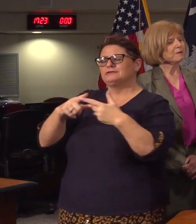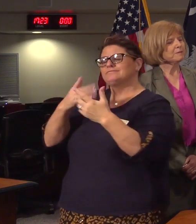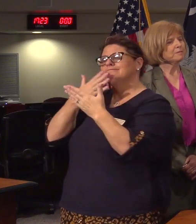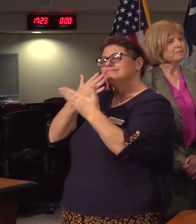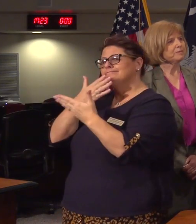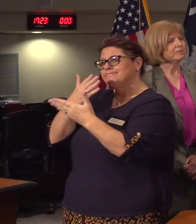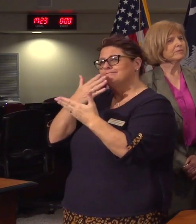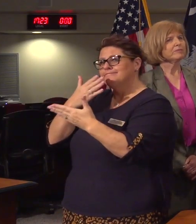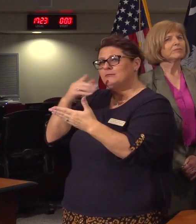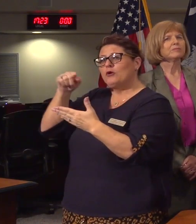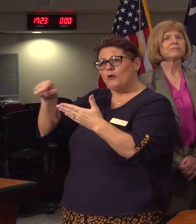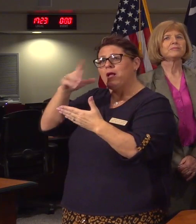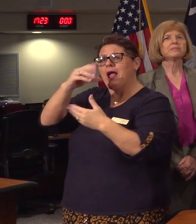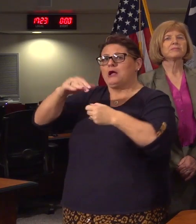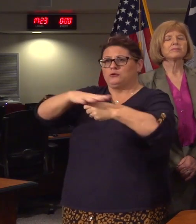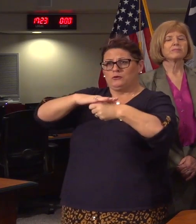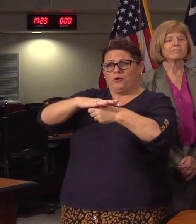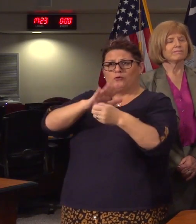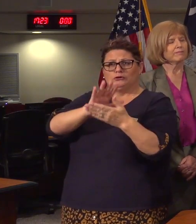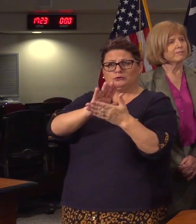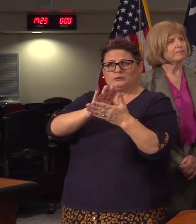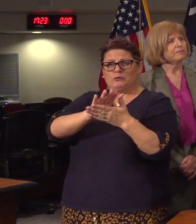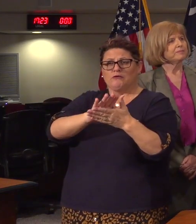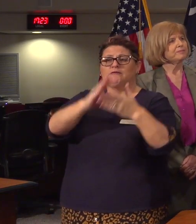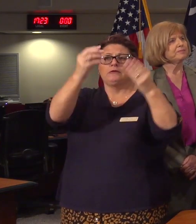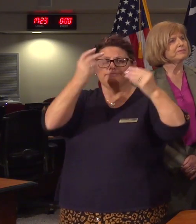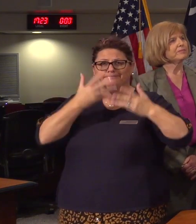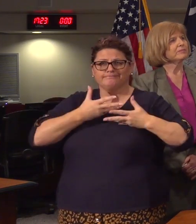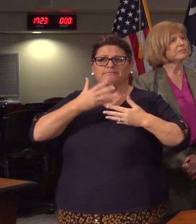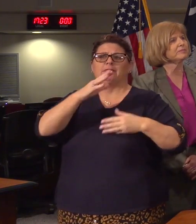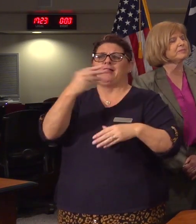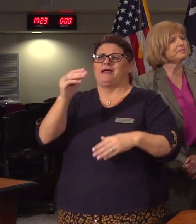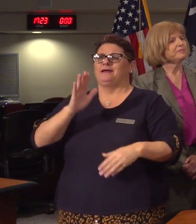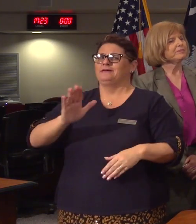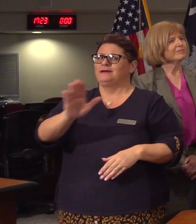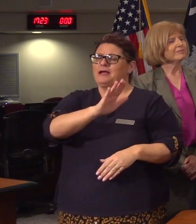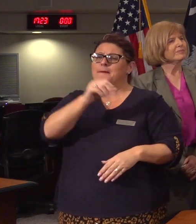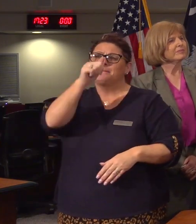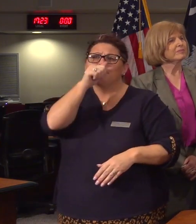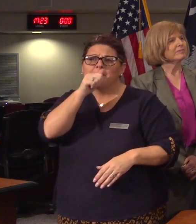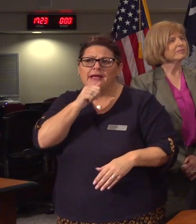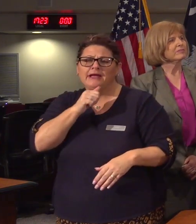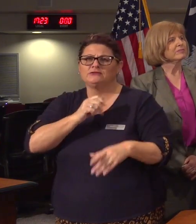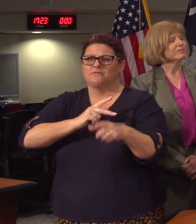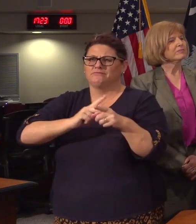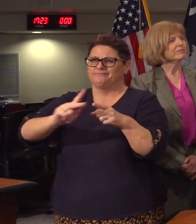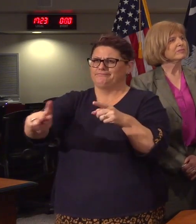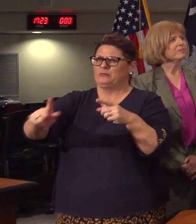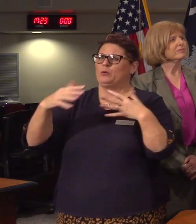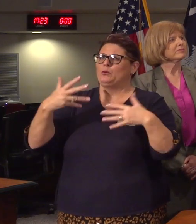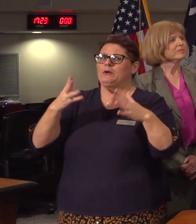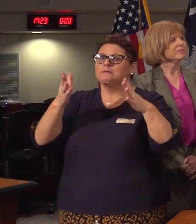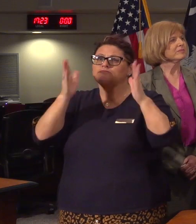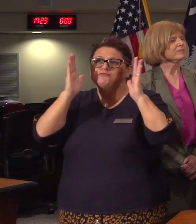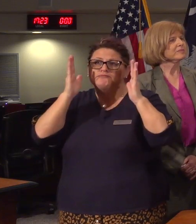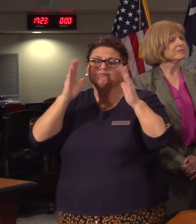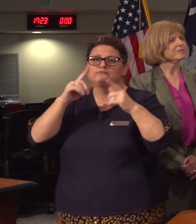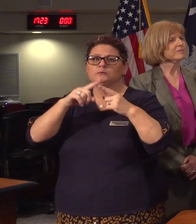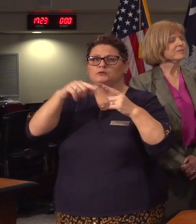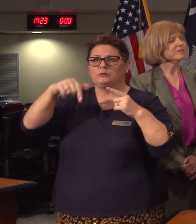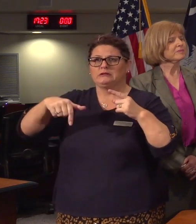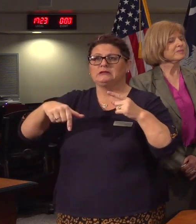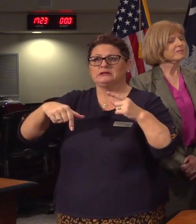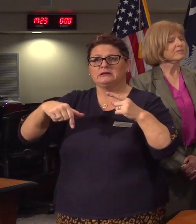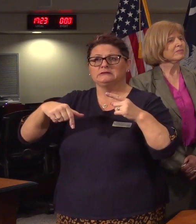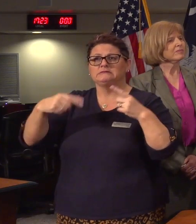local school district officials for their patience and professionalism and attention to this crisis. I